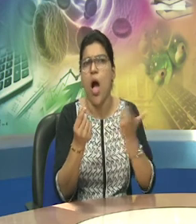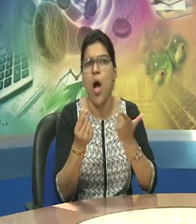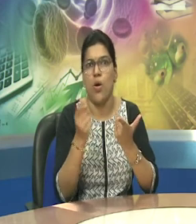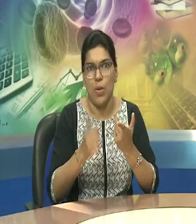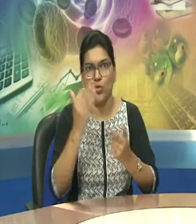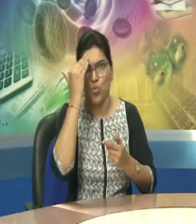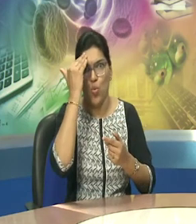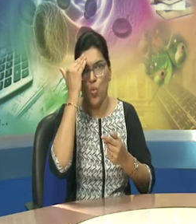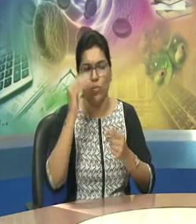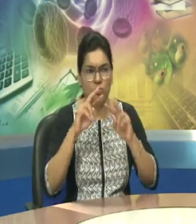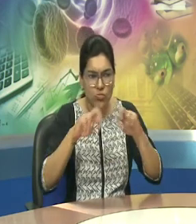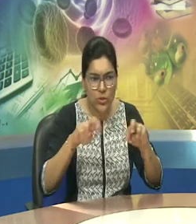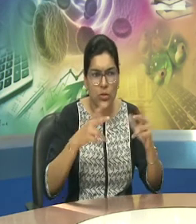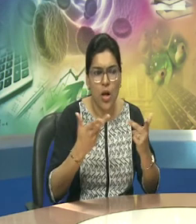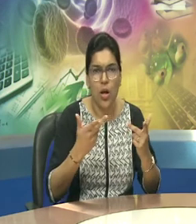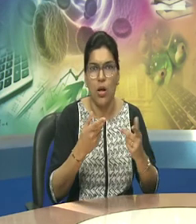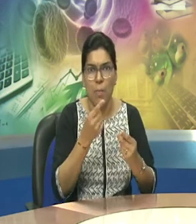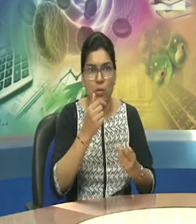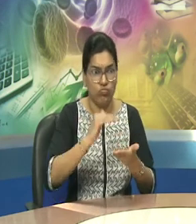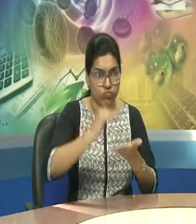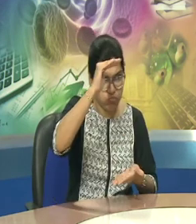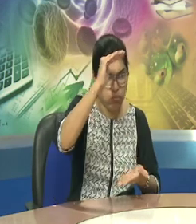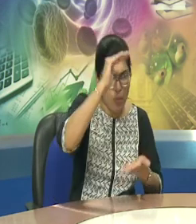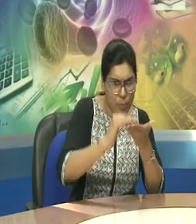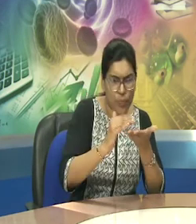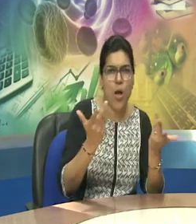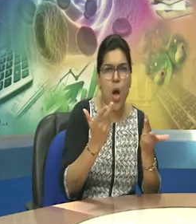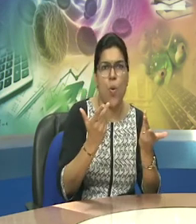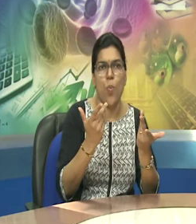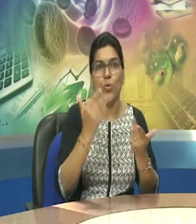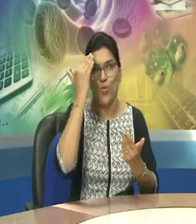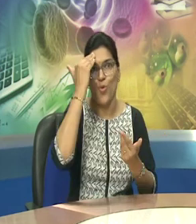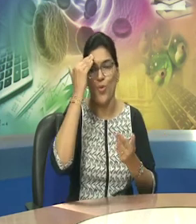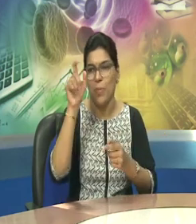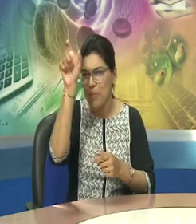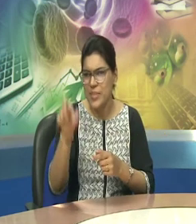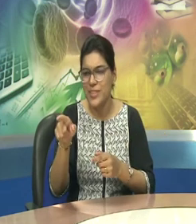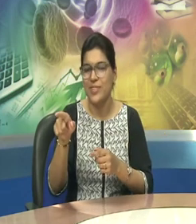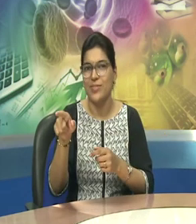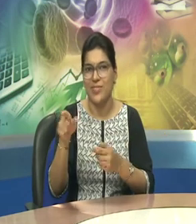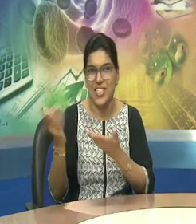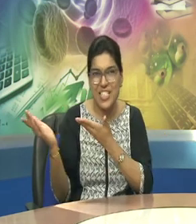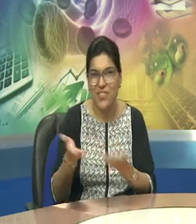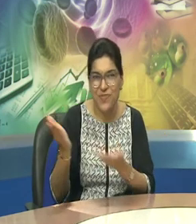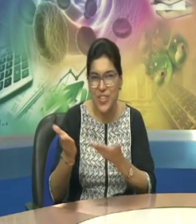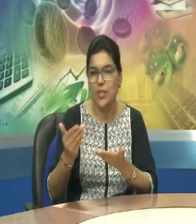finance and organize production of goods and services. He has to market